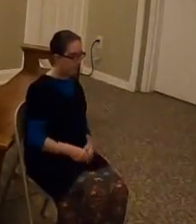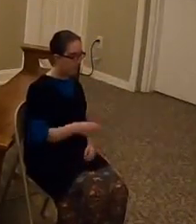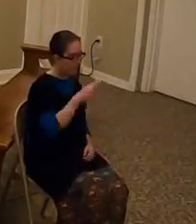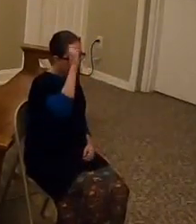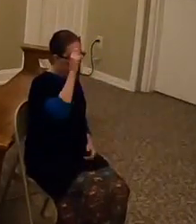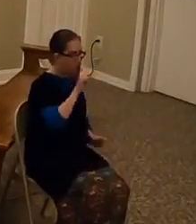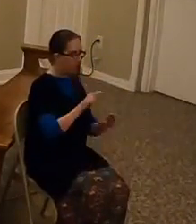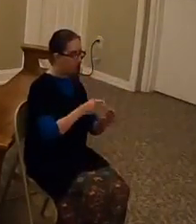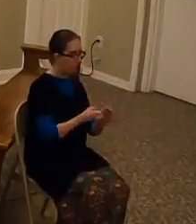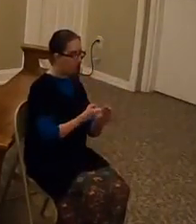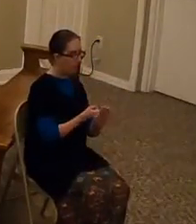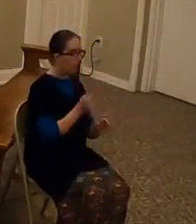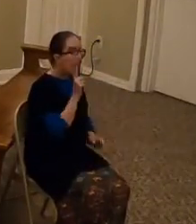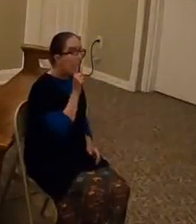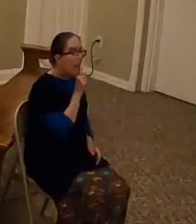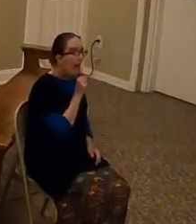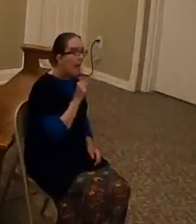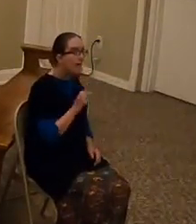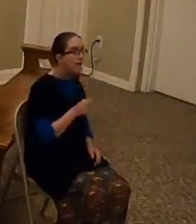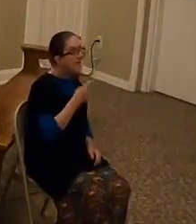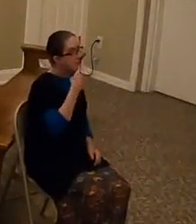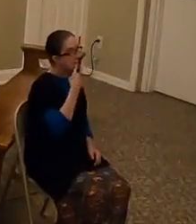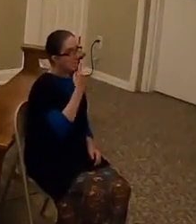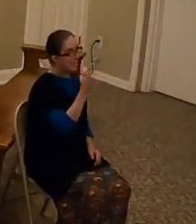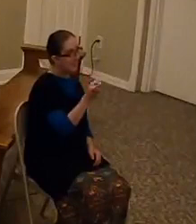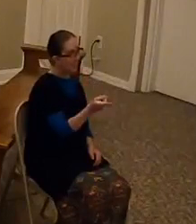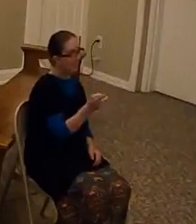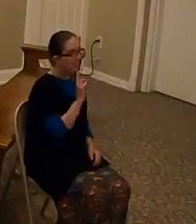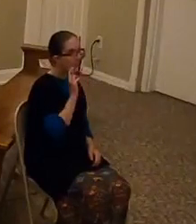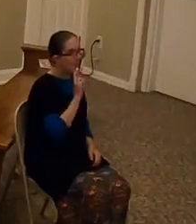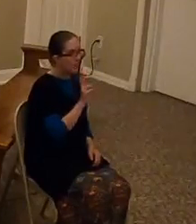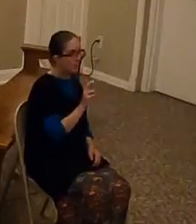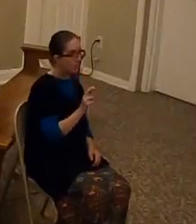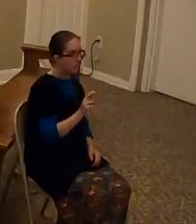And he began to lie to her. He began to tell her.